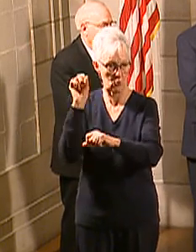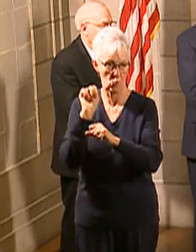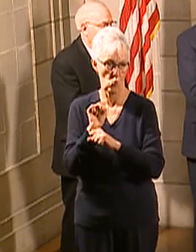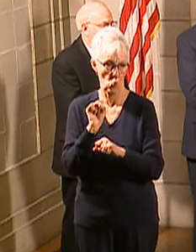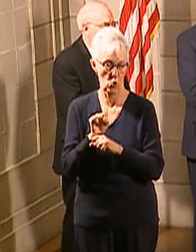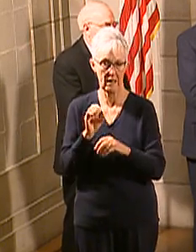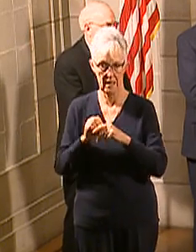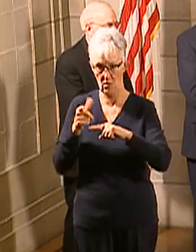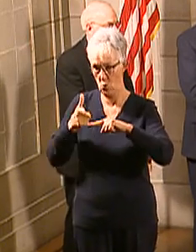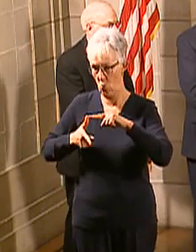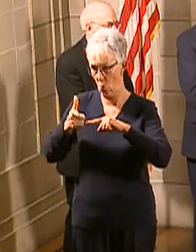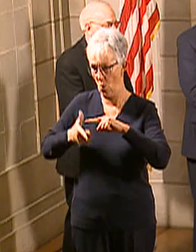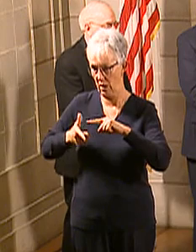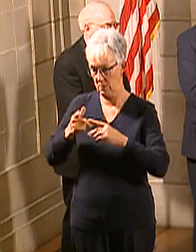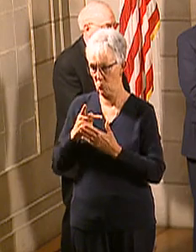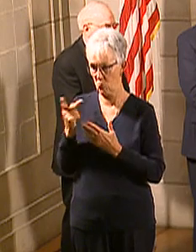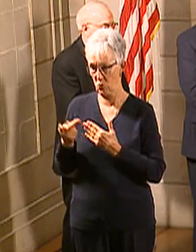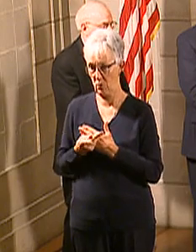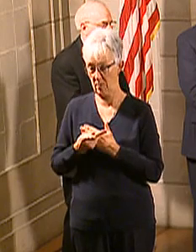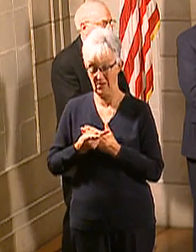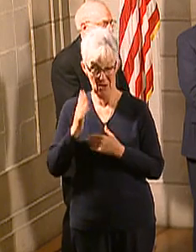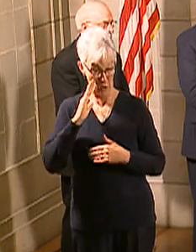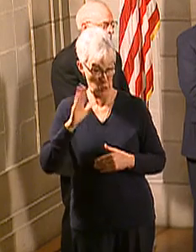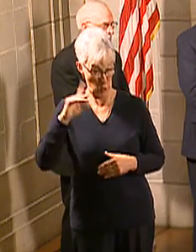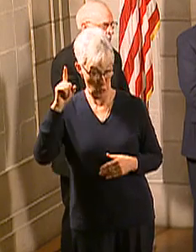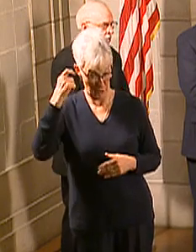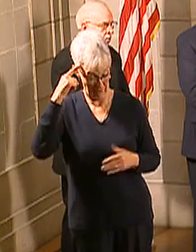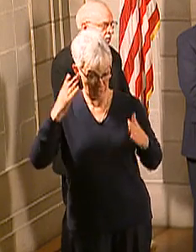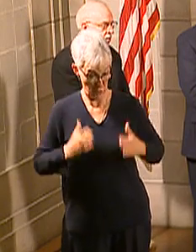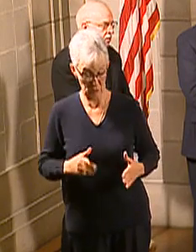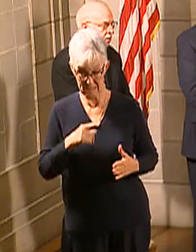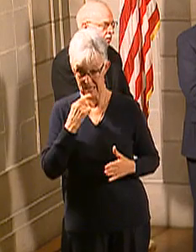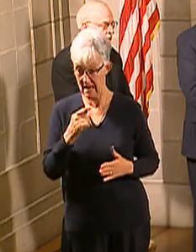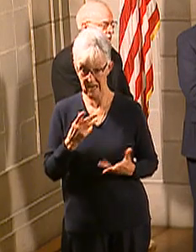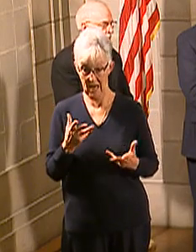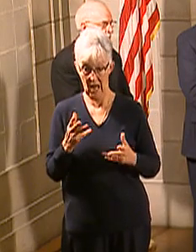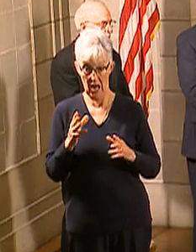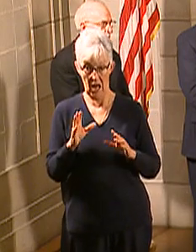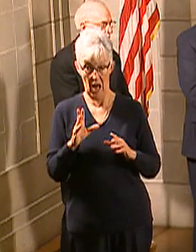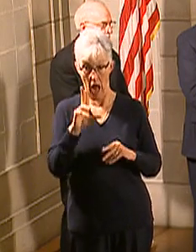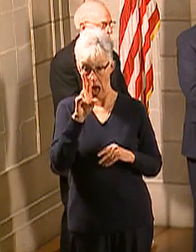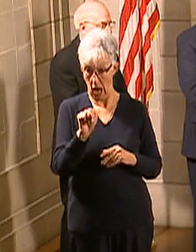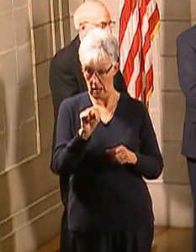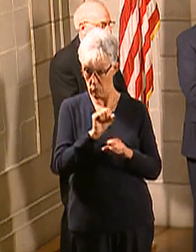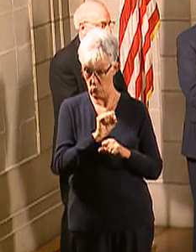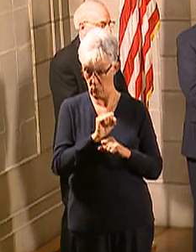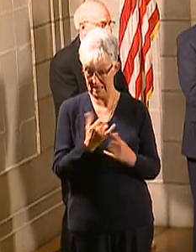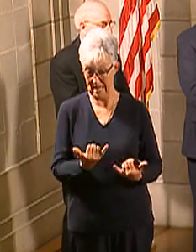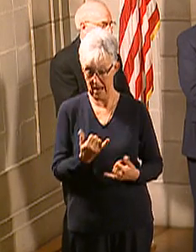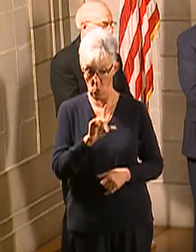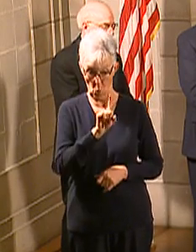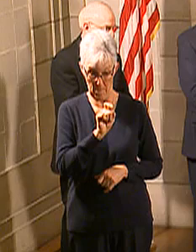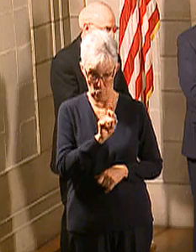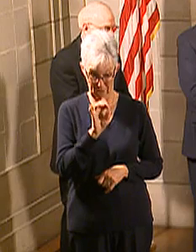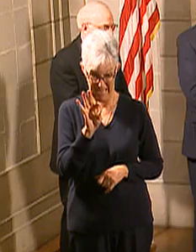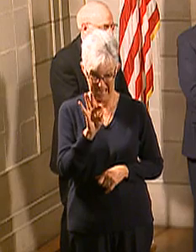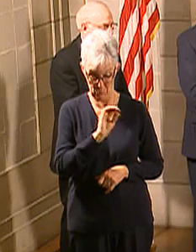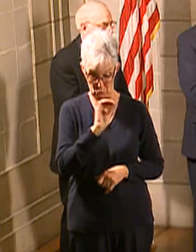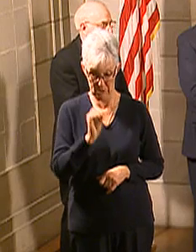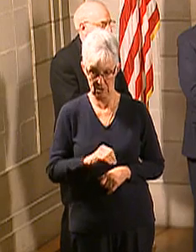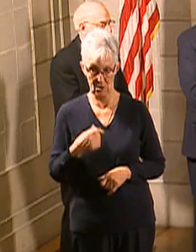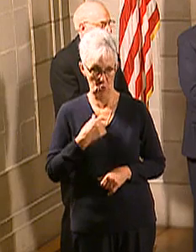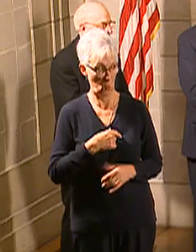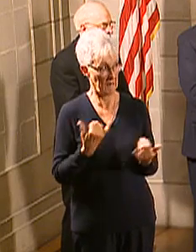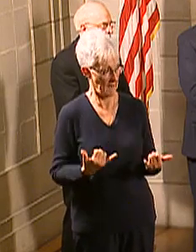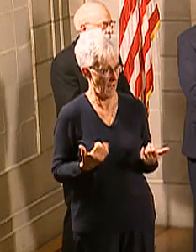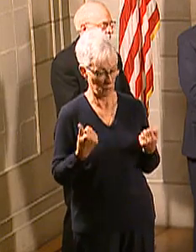governor mentioned that the unemployment is 1.9%, and I will say that for us at Lindsay, we're really working hard to get innovative on how we